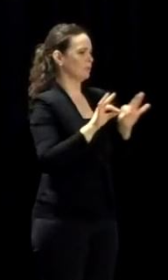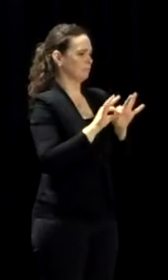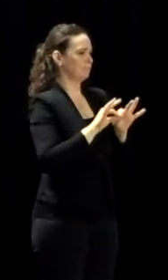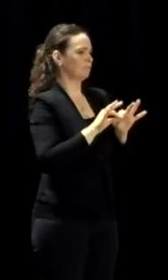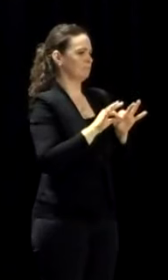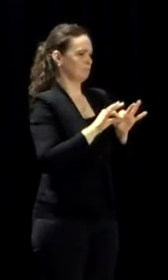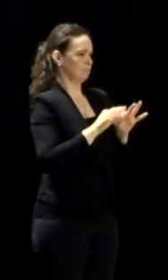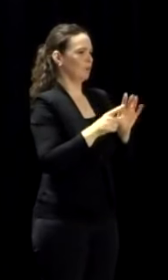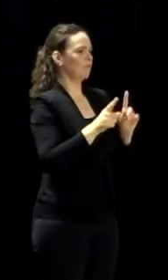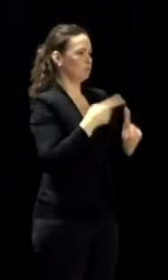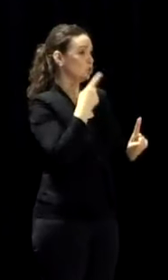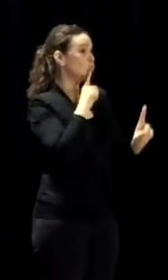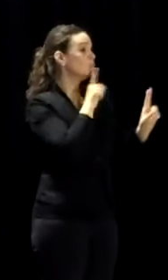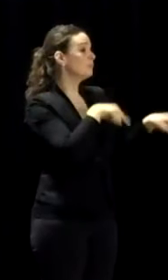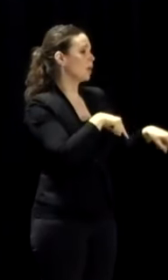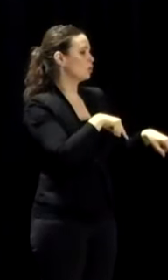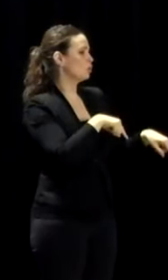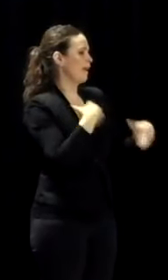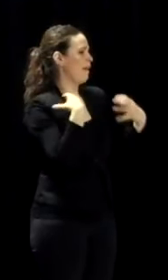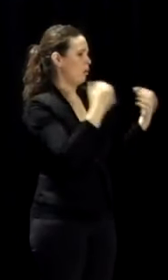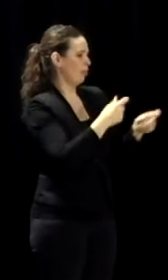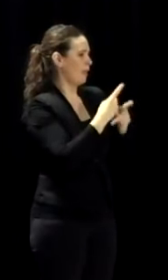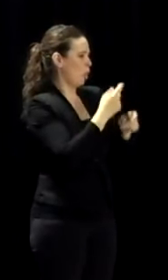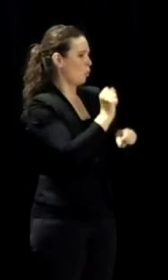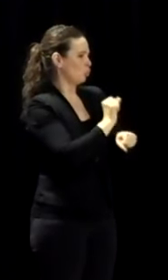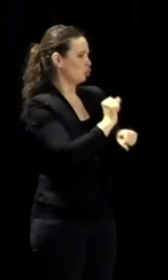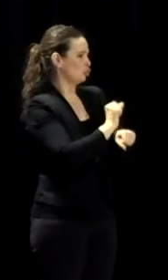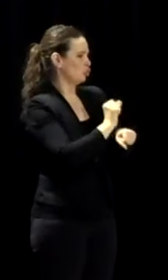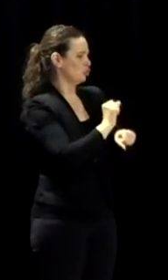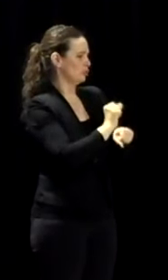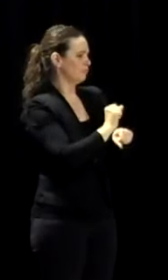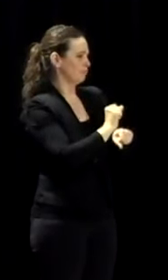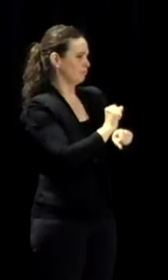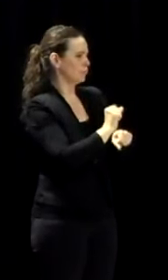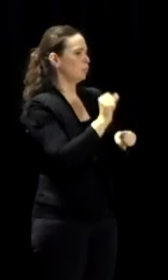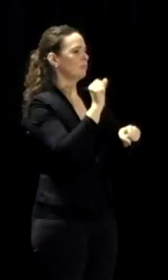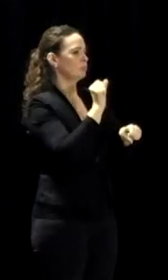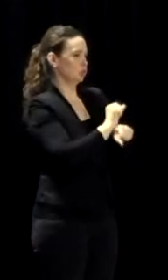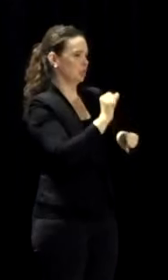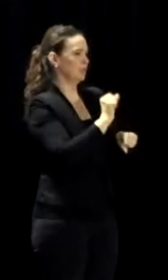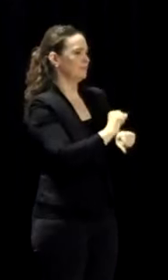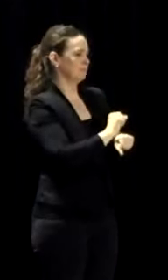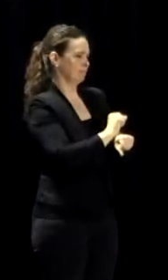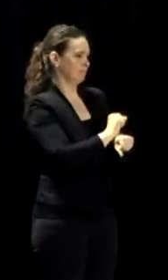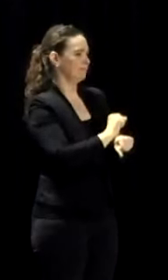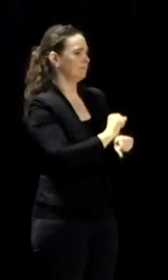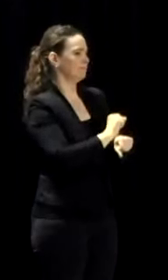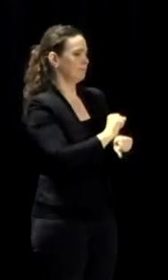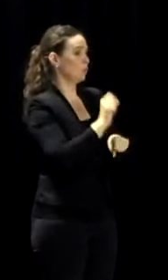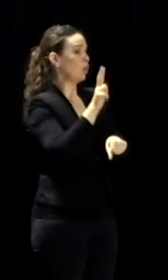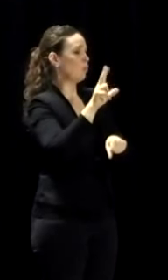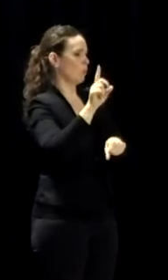essential businesses, and our healthcare community at work where we need them. Daycare,